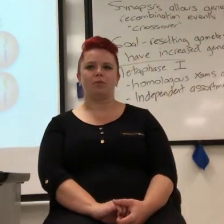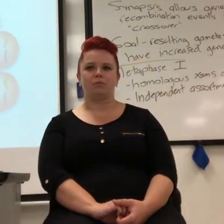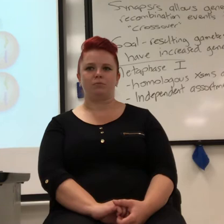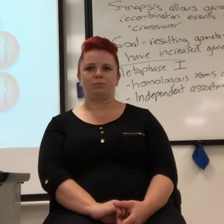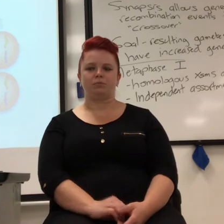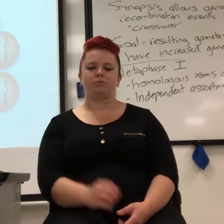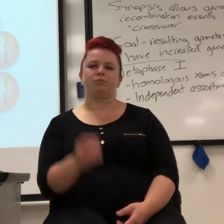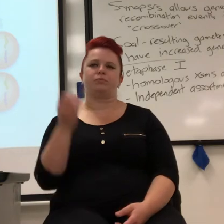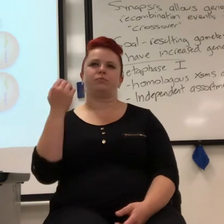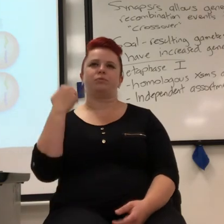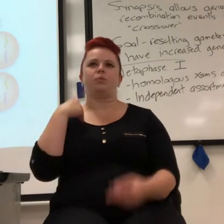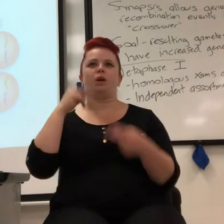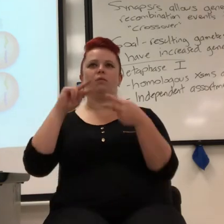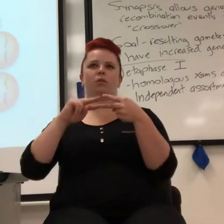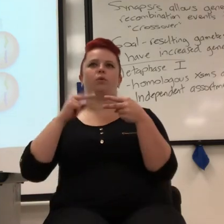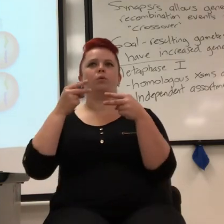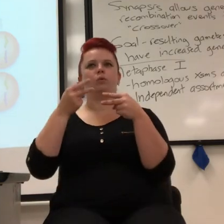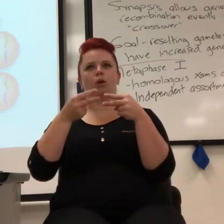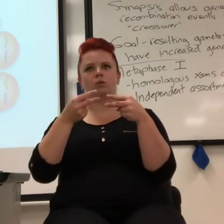Crossover events, you got